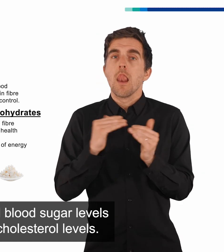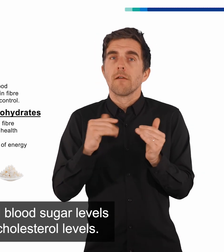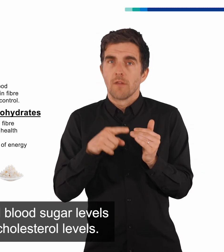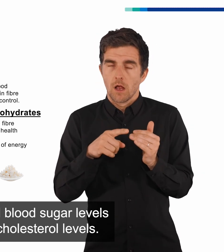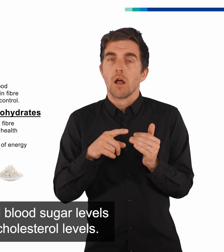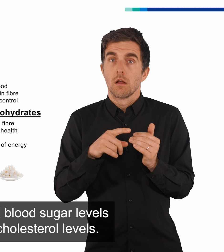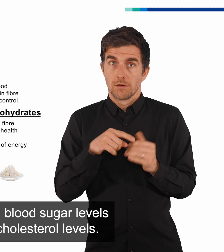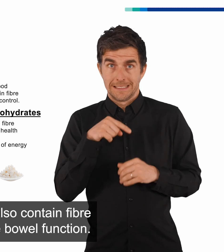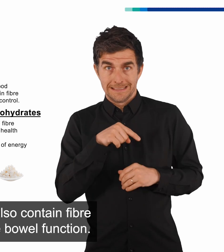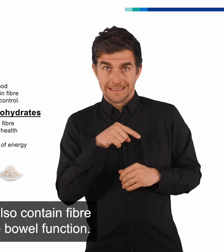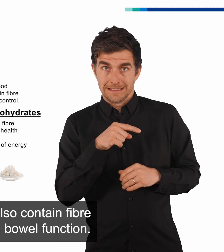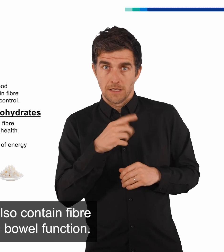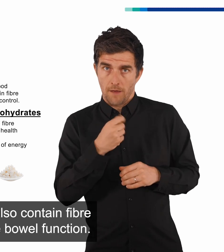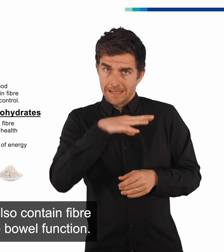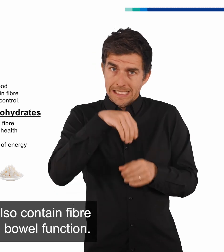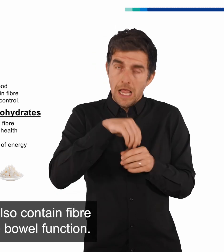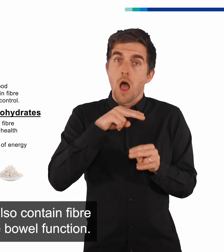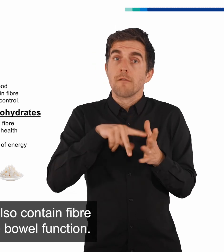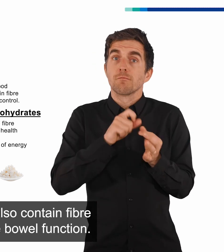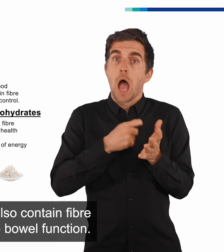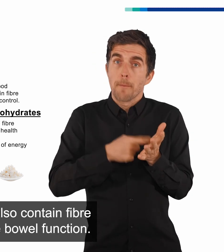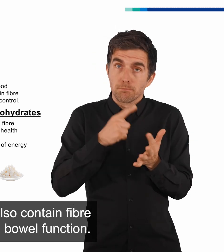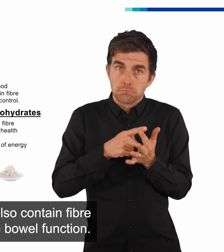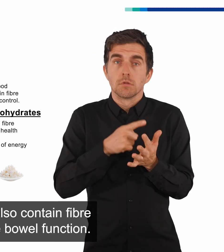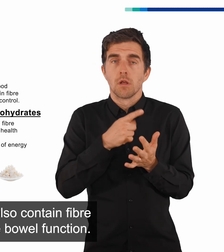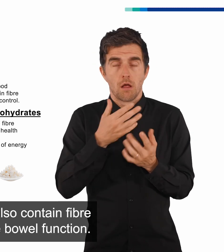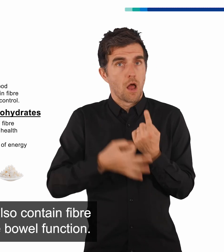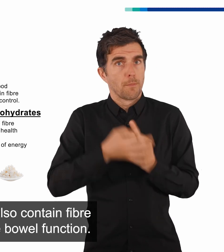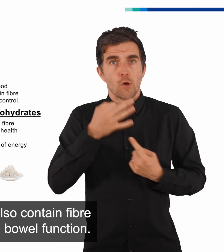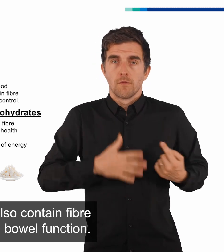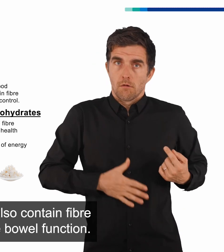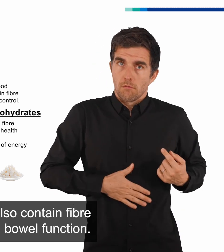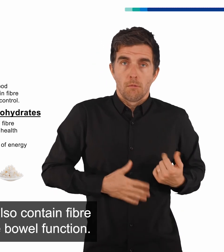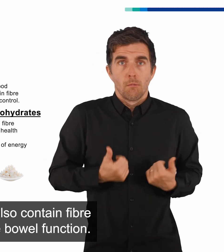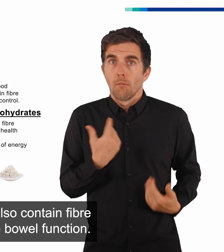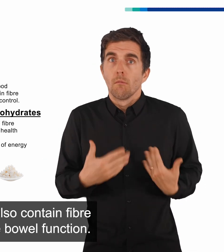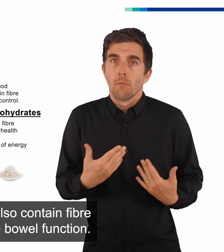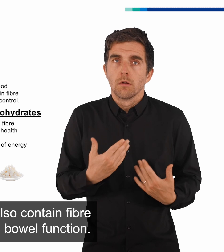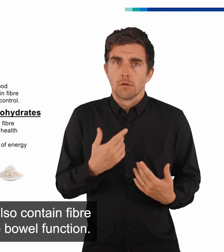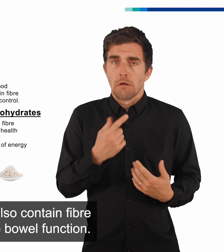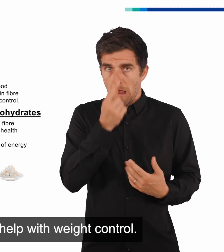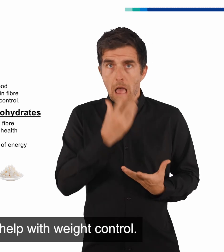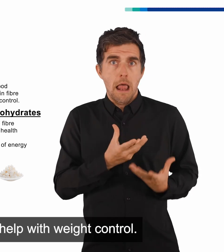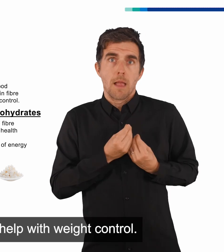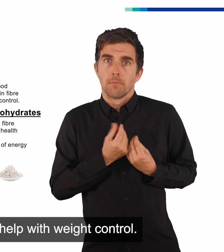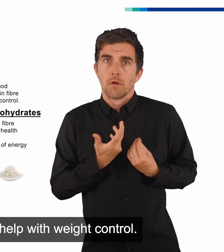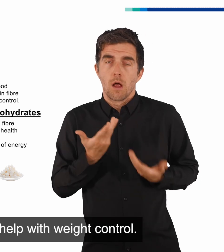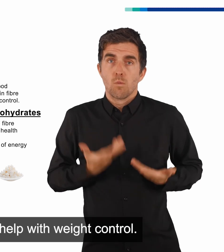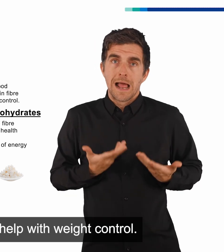Carbohydrates can also help with weight control. It's important to remember that not all carbohydrates are the